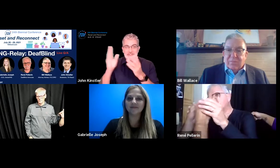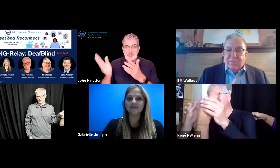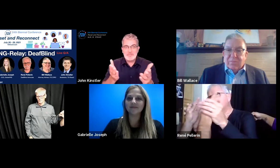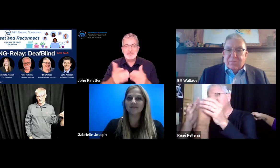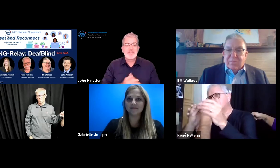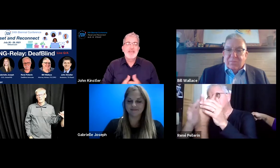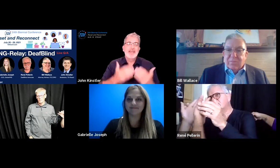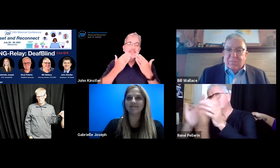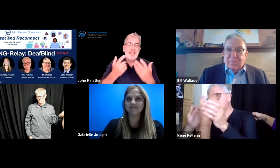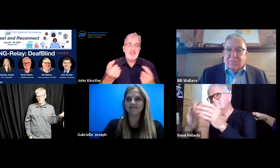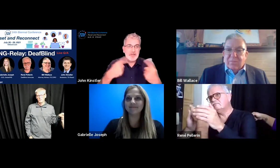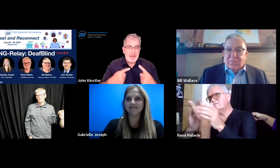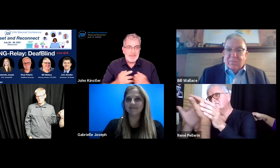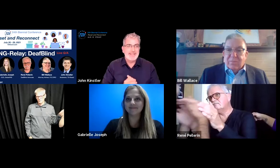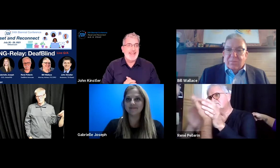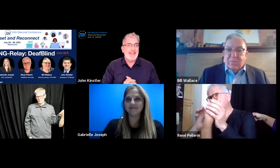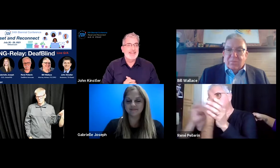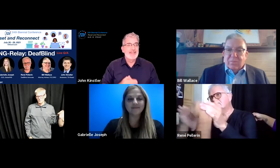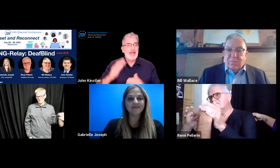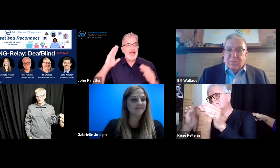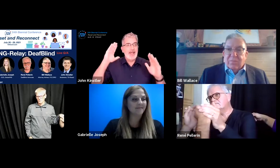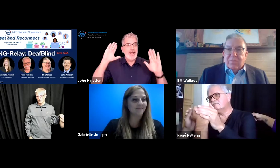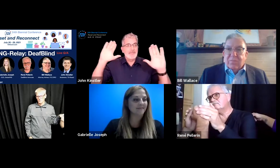next session. It's the ASR